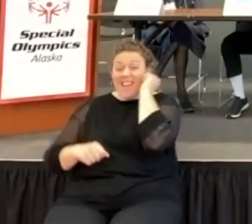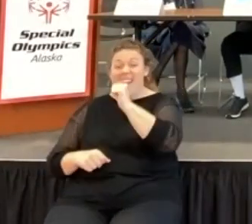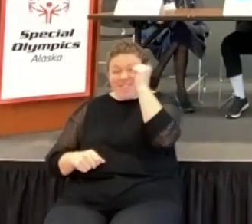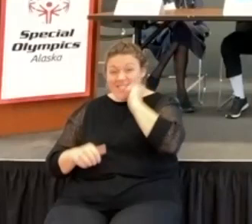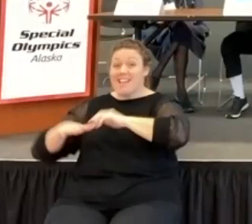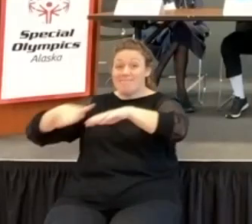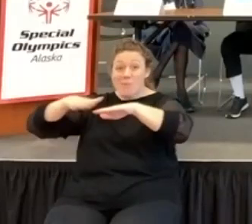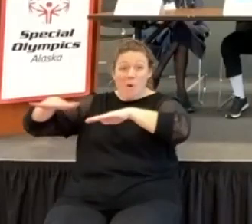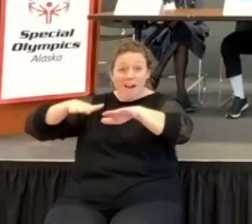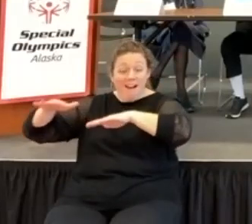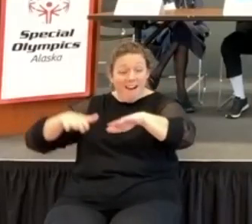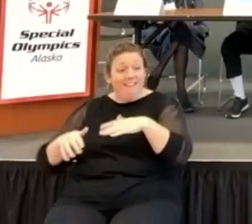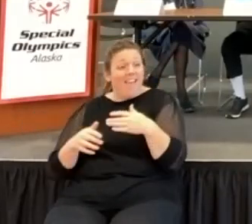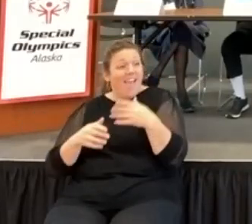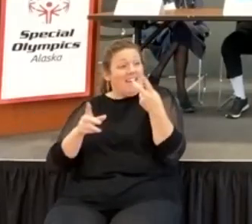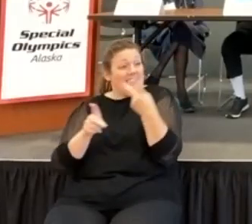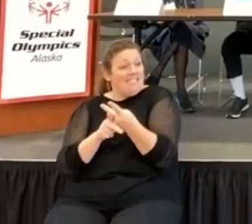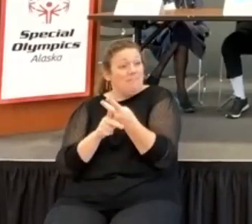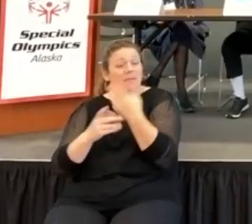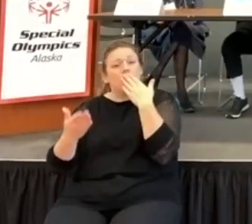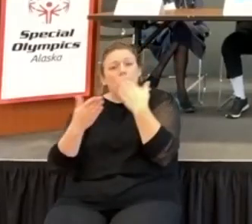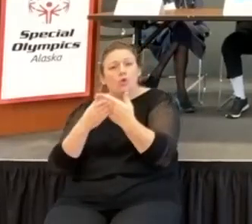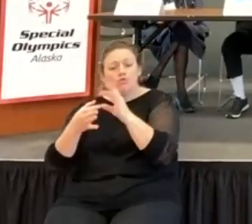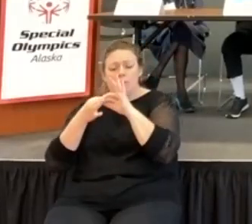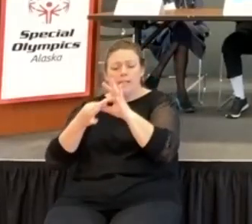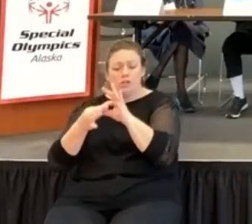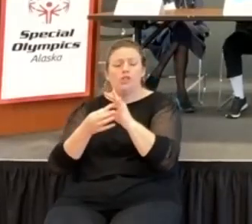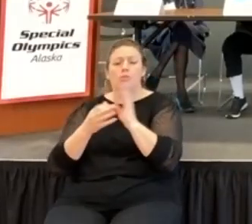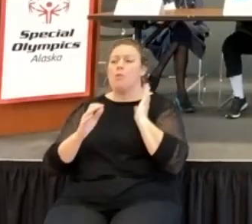a good relationship with our families.